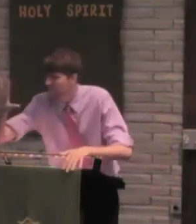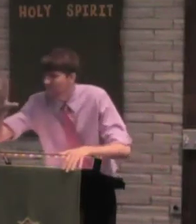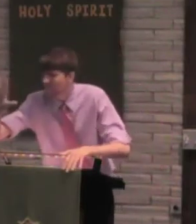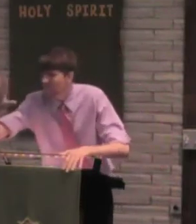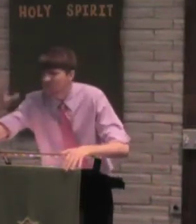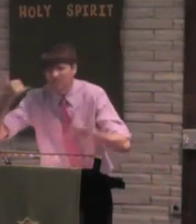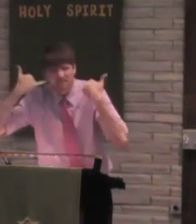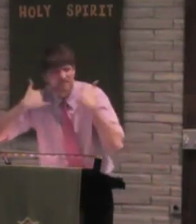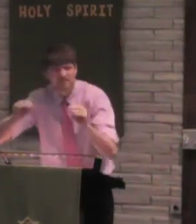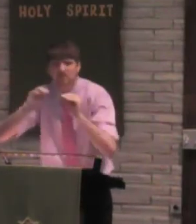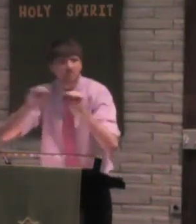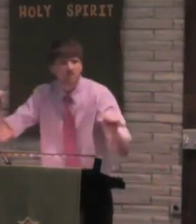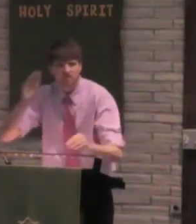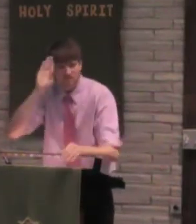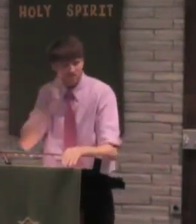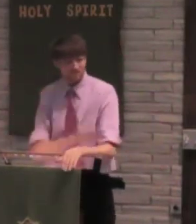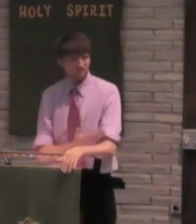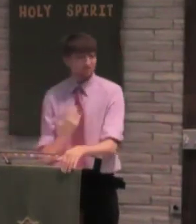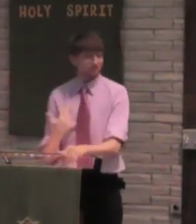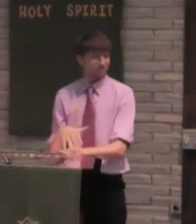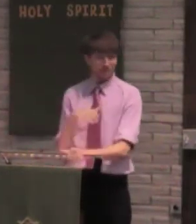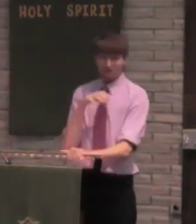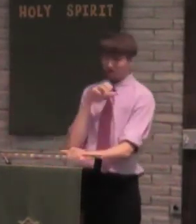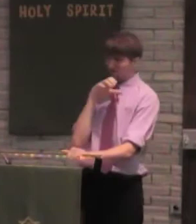and now when he's 90 years old,